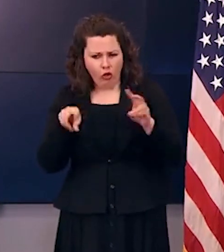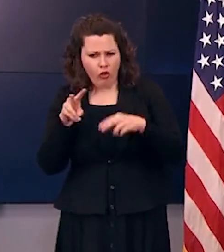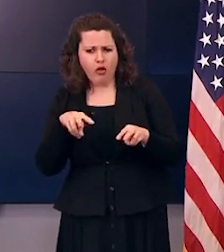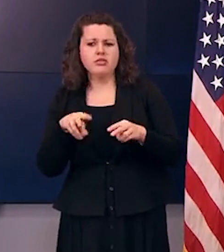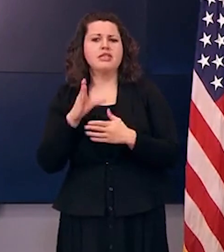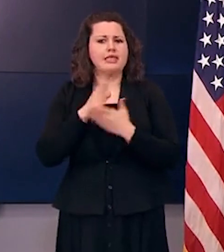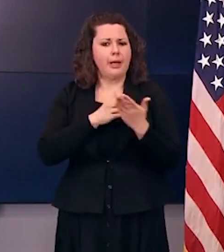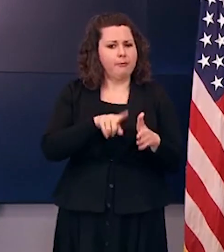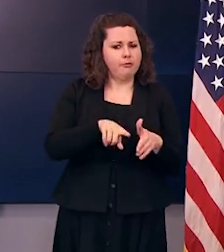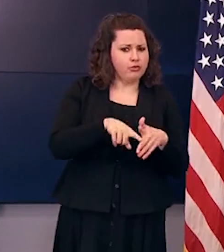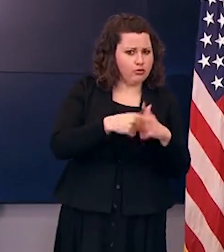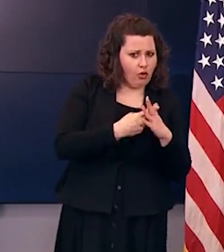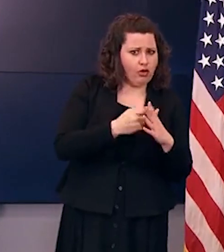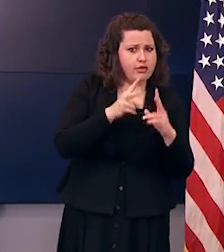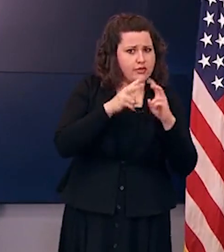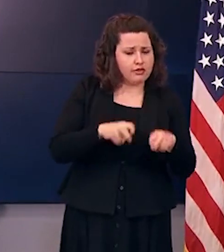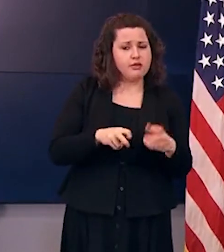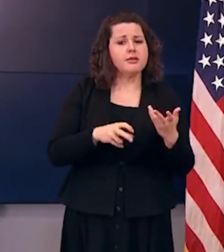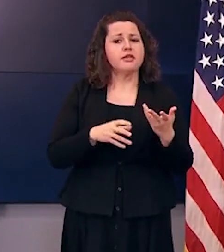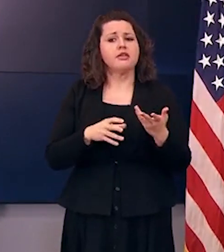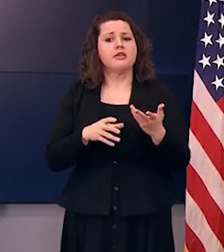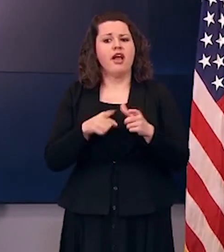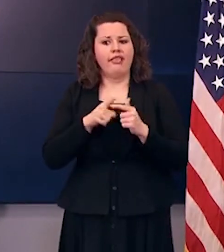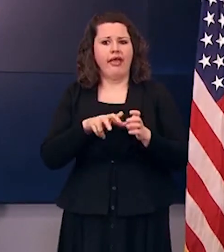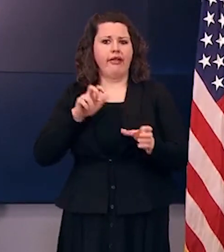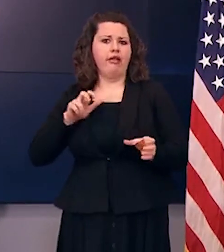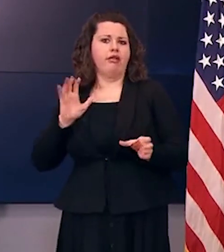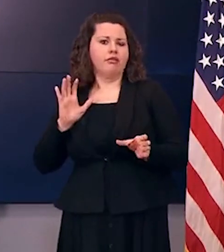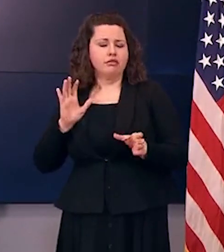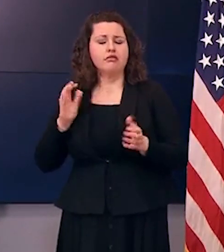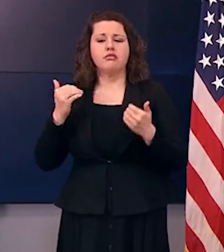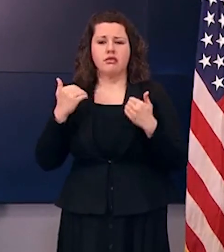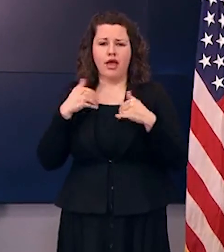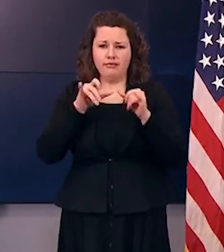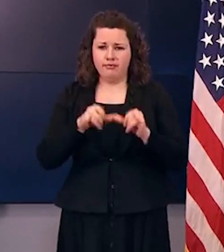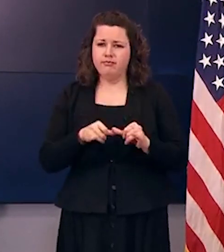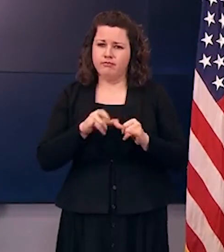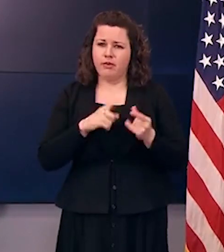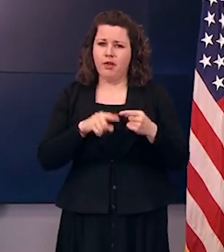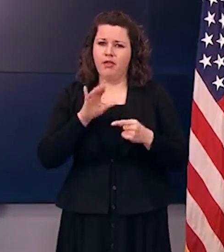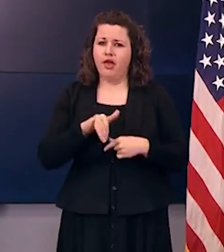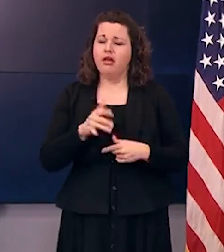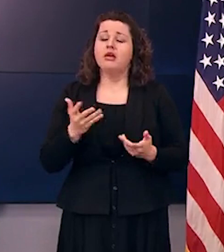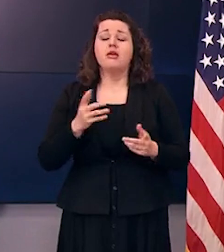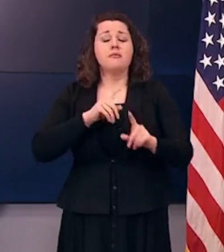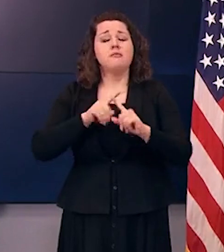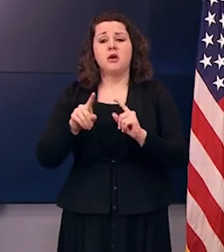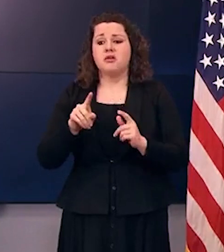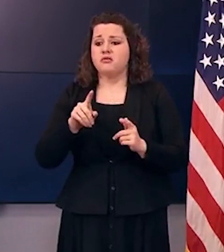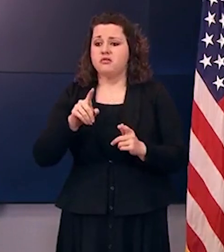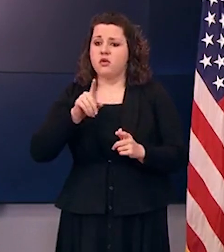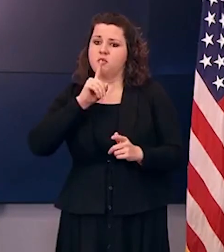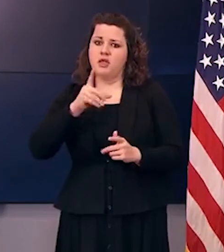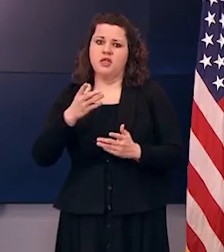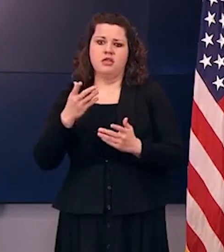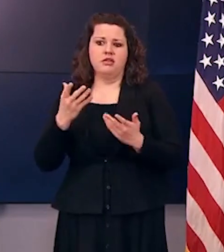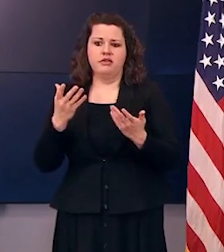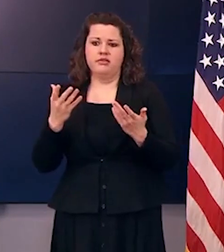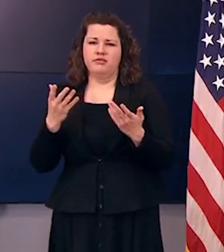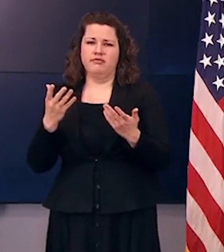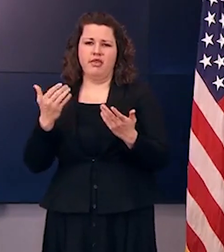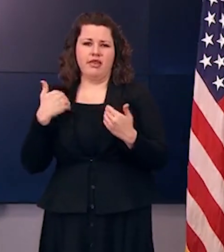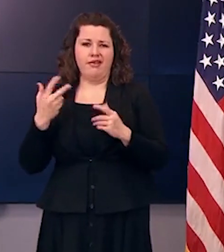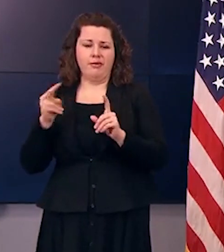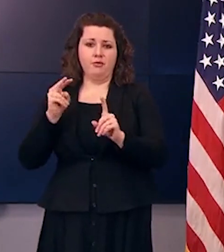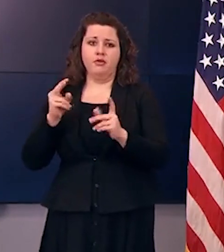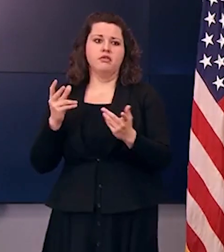Some started the assessment and then pulled out, and we've got metrics on that too. But really, just to put it into perspective,